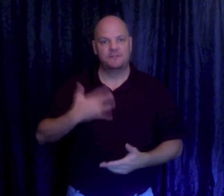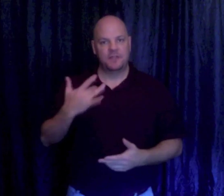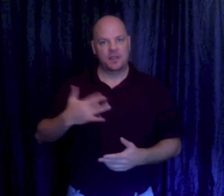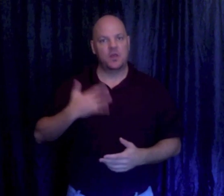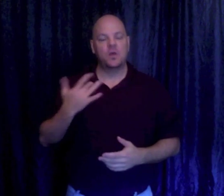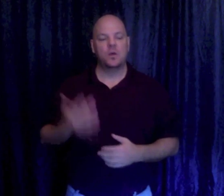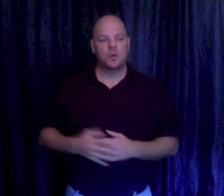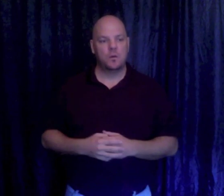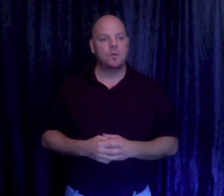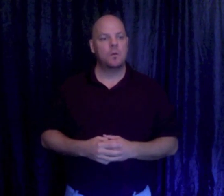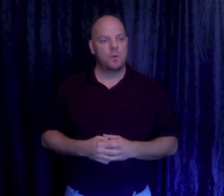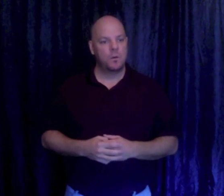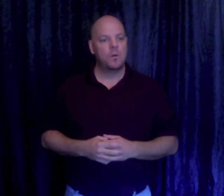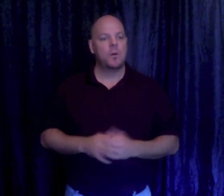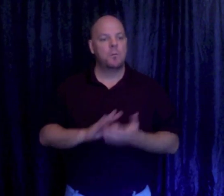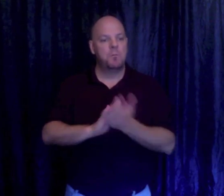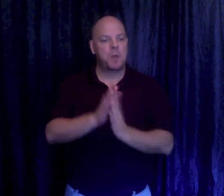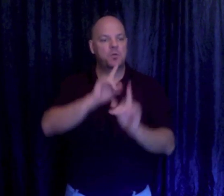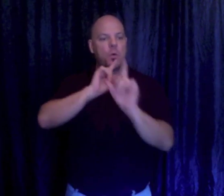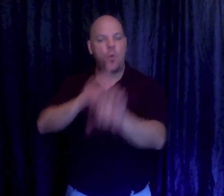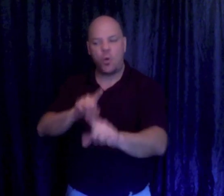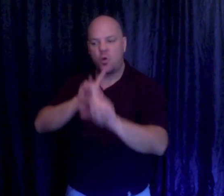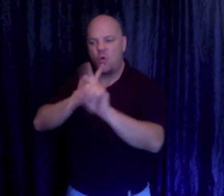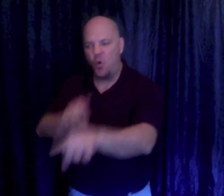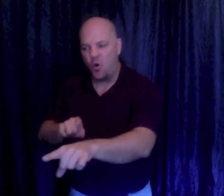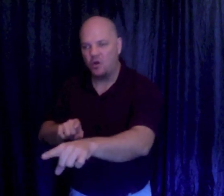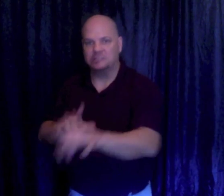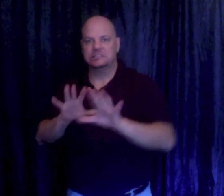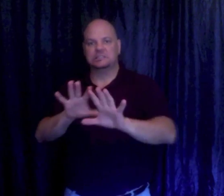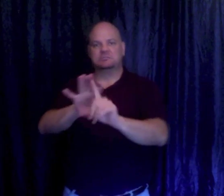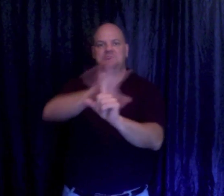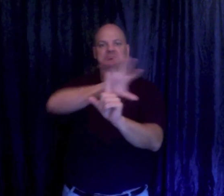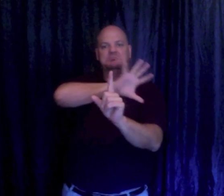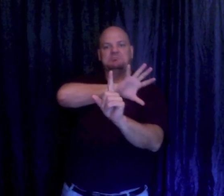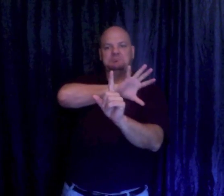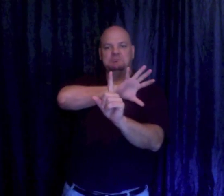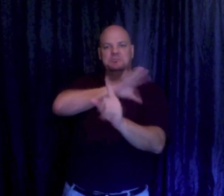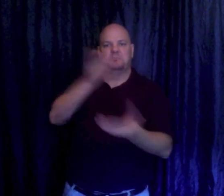it's becoming more of an order. So, again, you really want to balance that out.